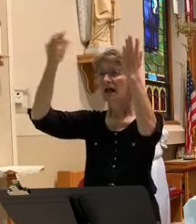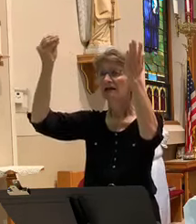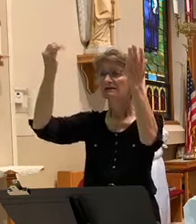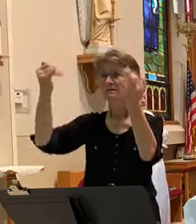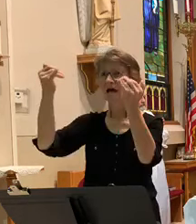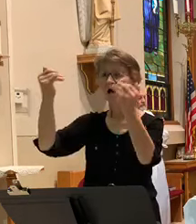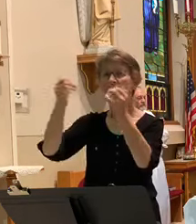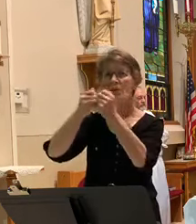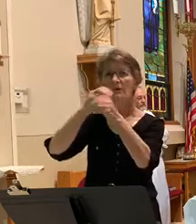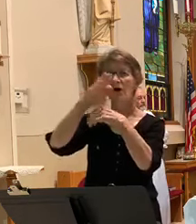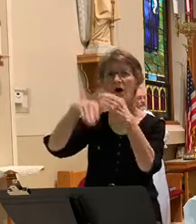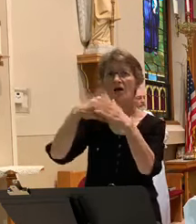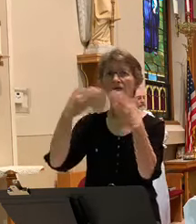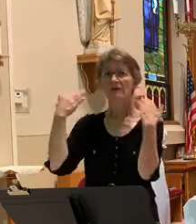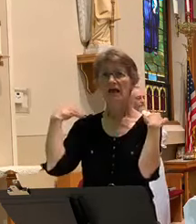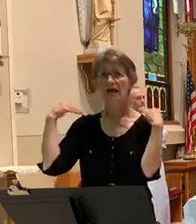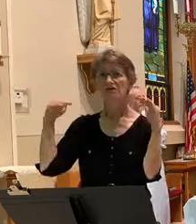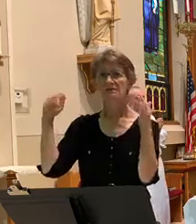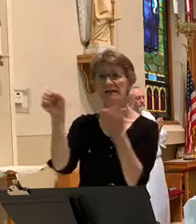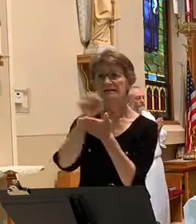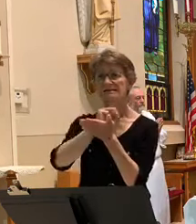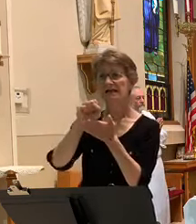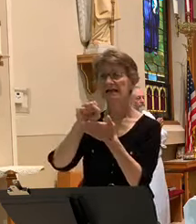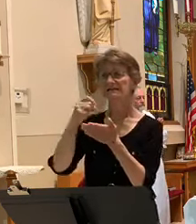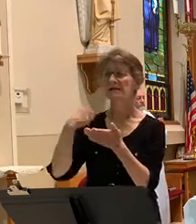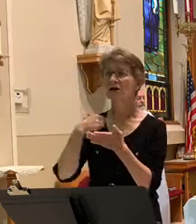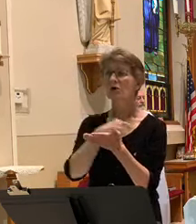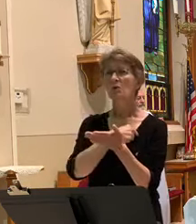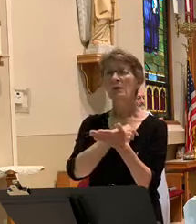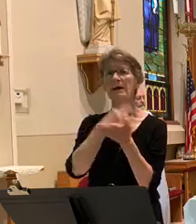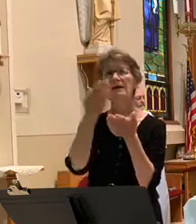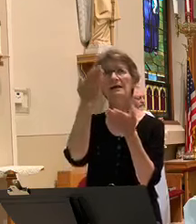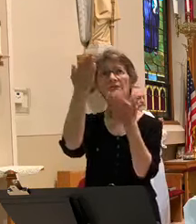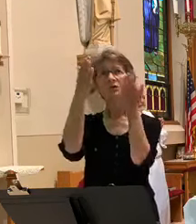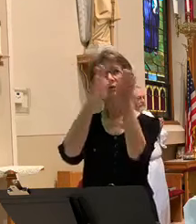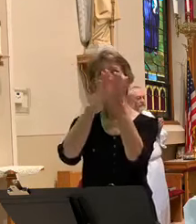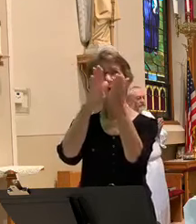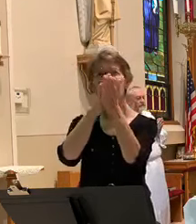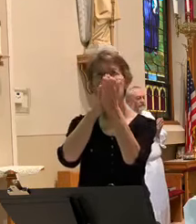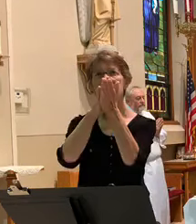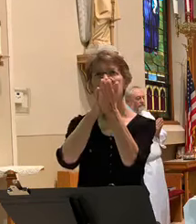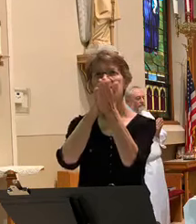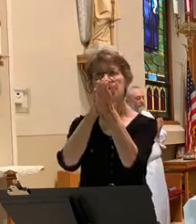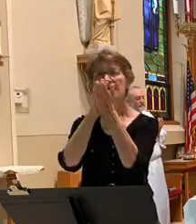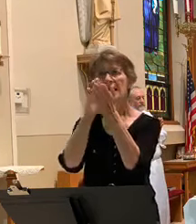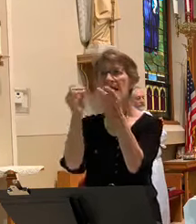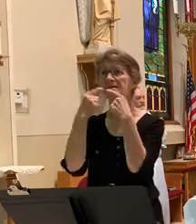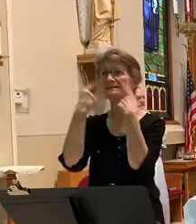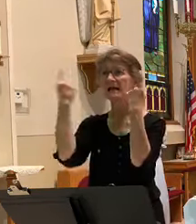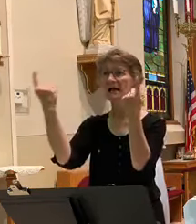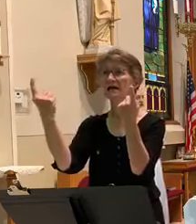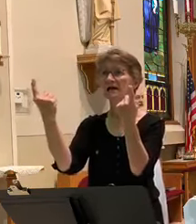so, with the company of angels and saints, we sing the hymn of your praise, as without end we